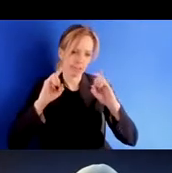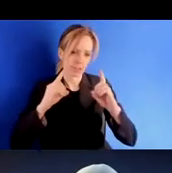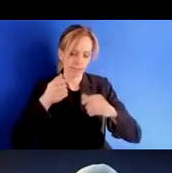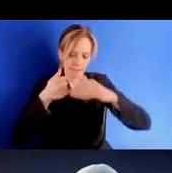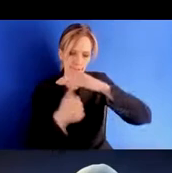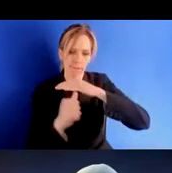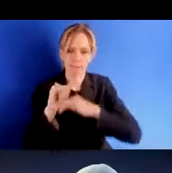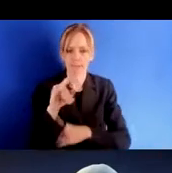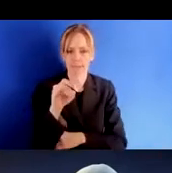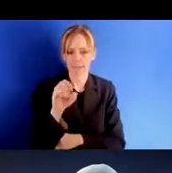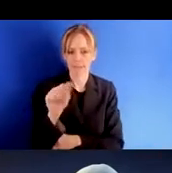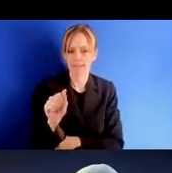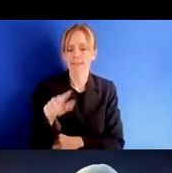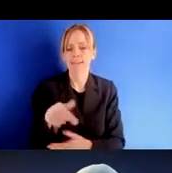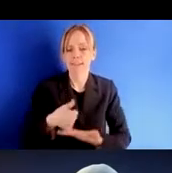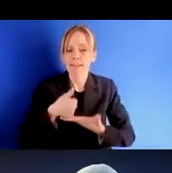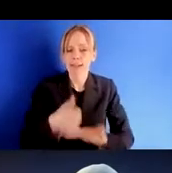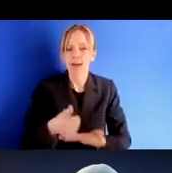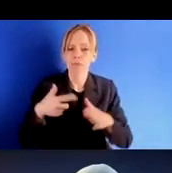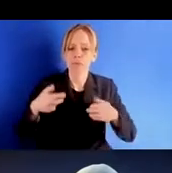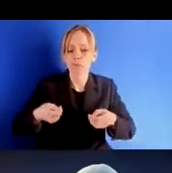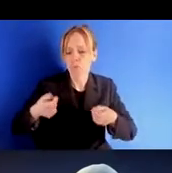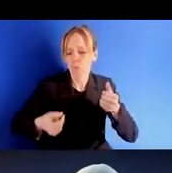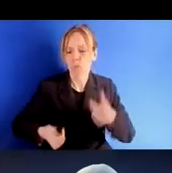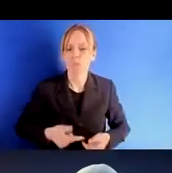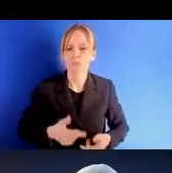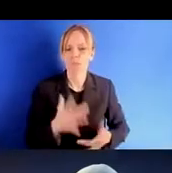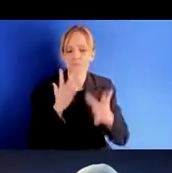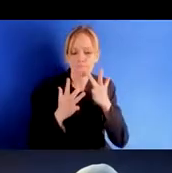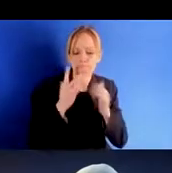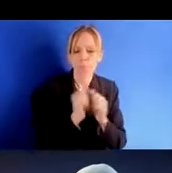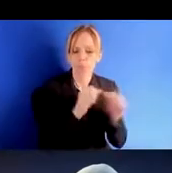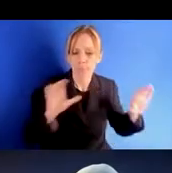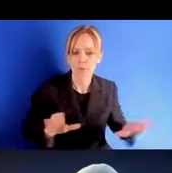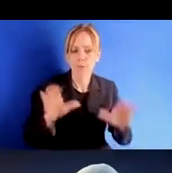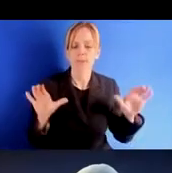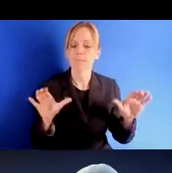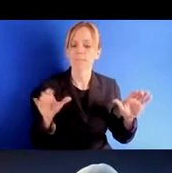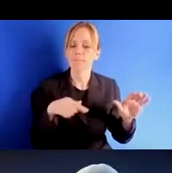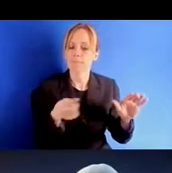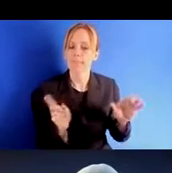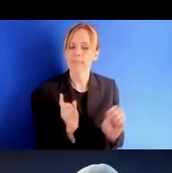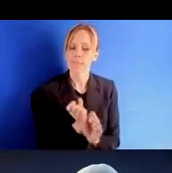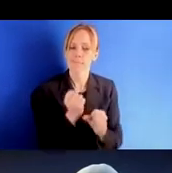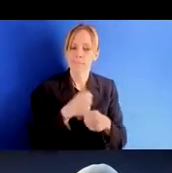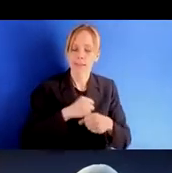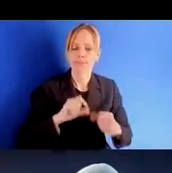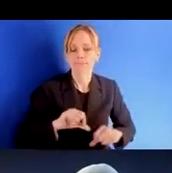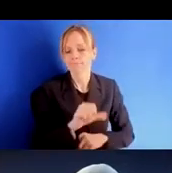the shortcomings of the movement and created an alternative vision of what the disability community is and who it